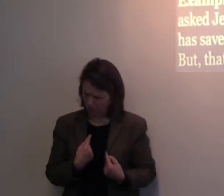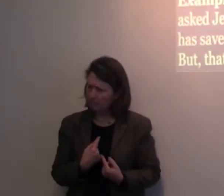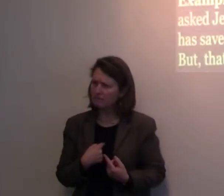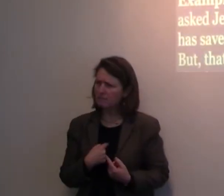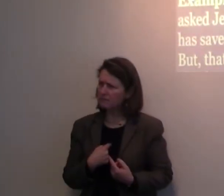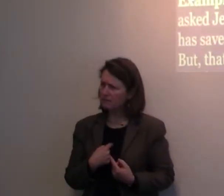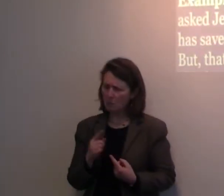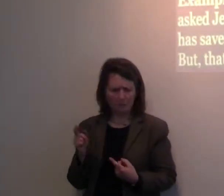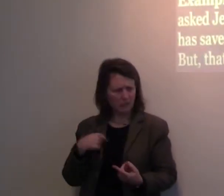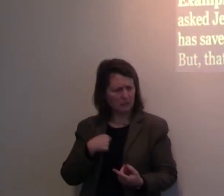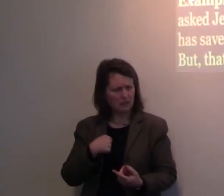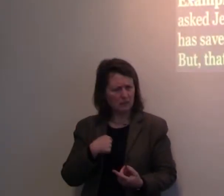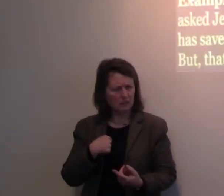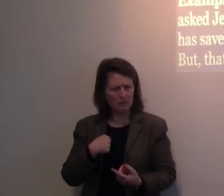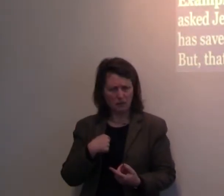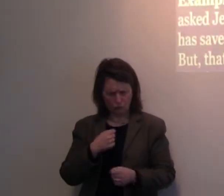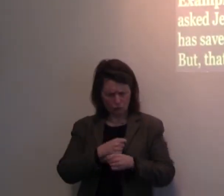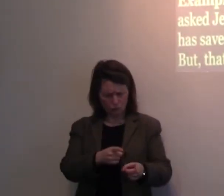Do I defend the true gospel?